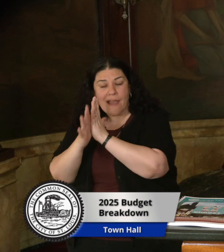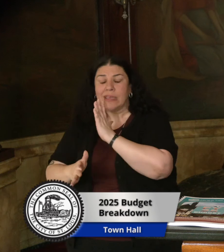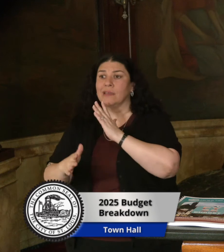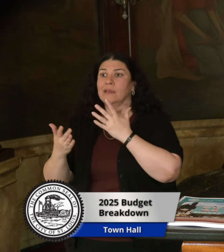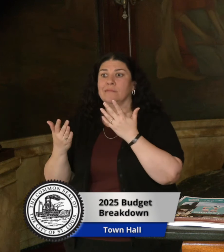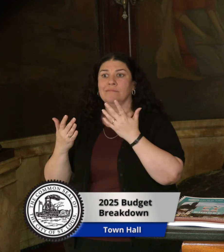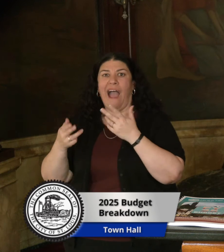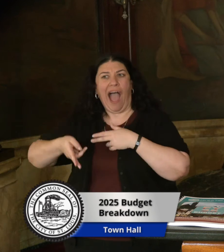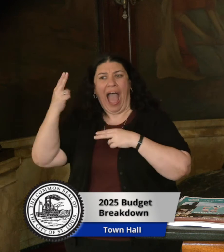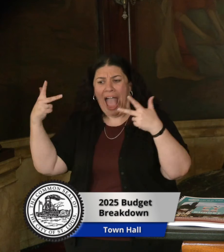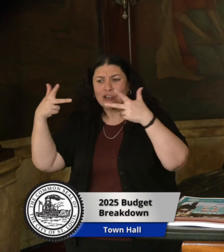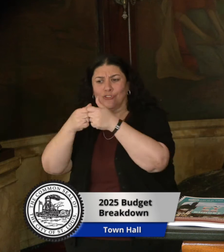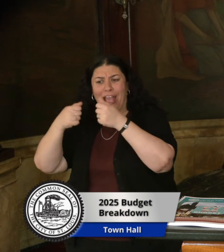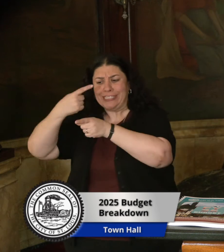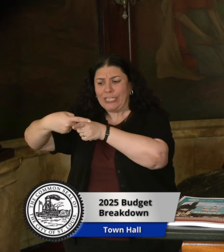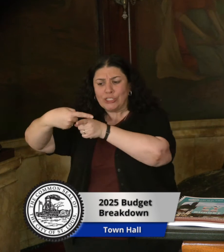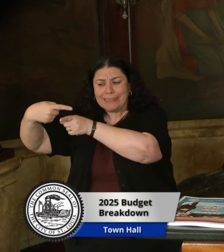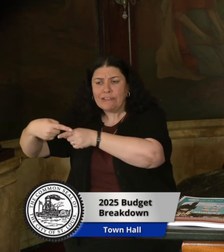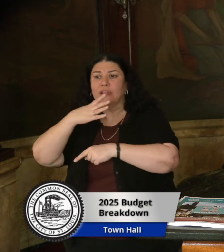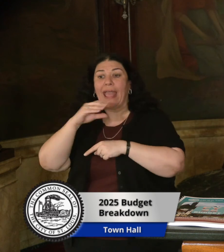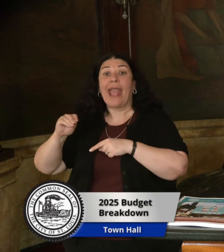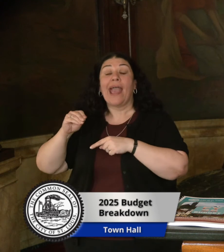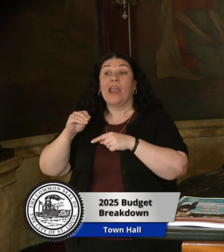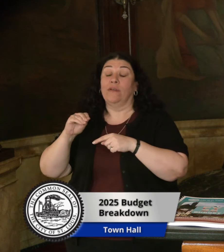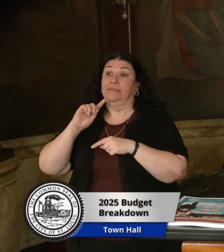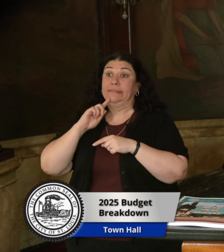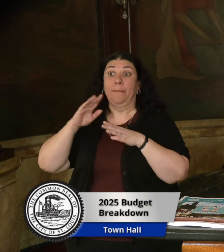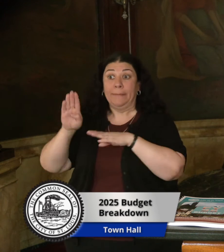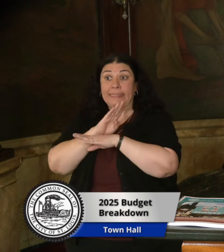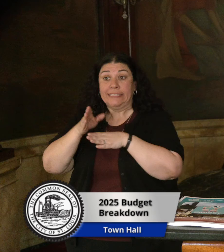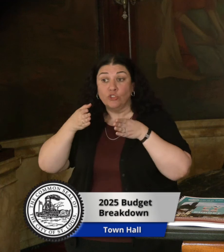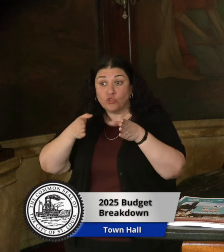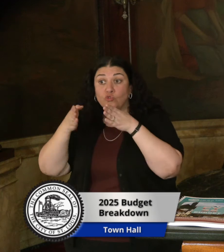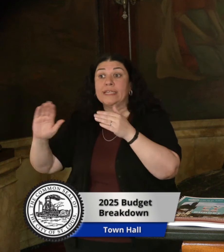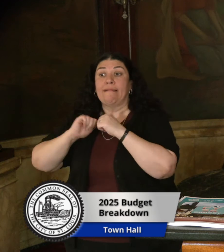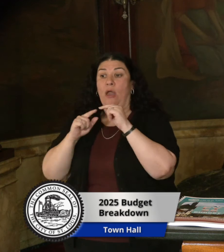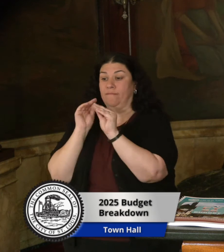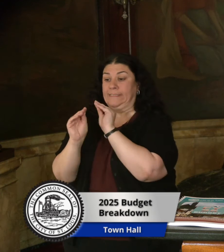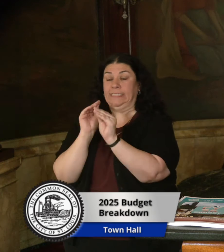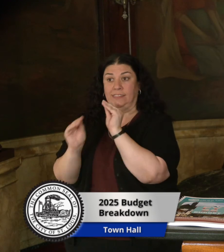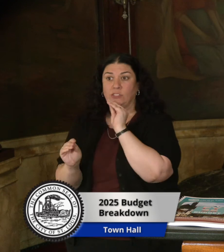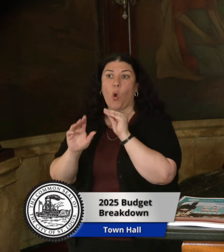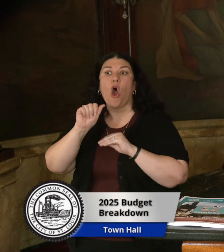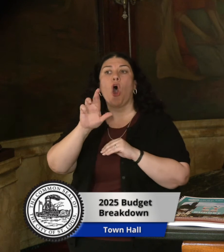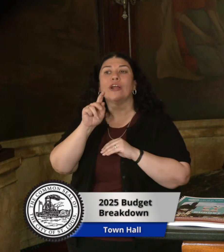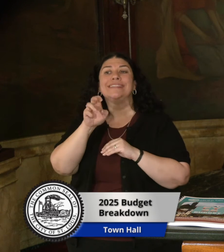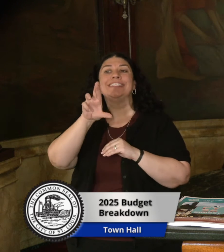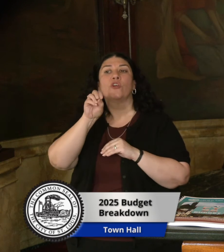high crash intersections, and repaving our main thoroughfares, also known as our arterial